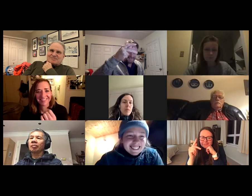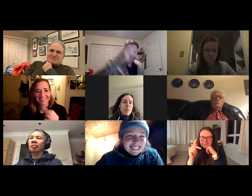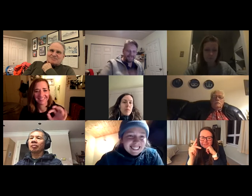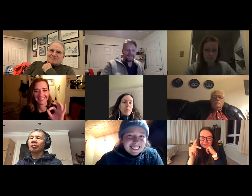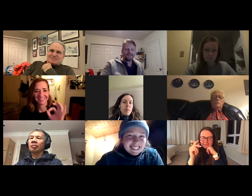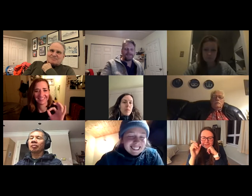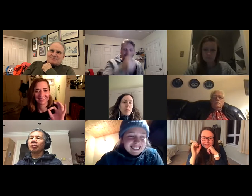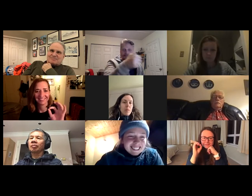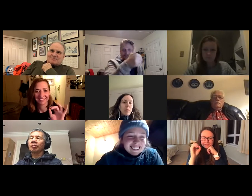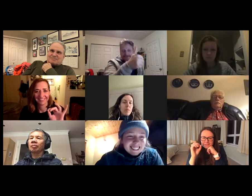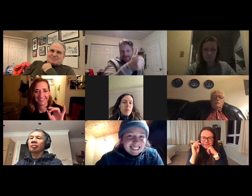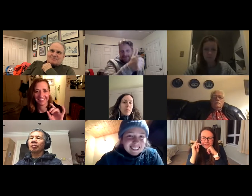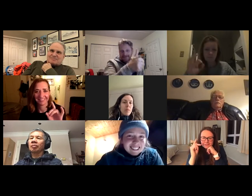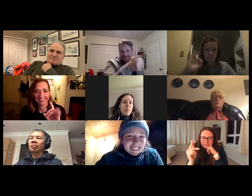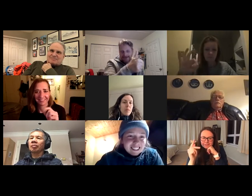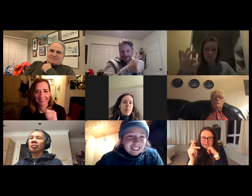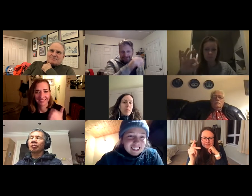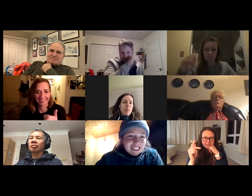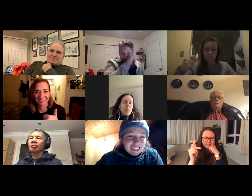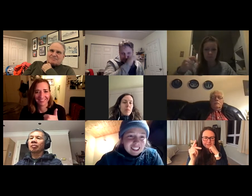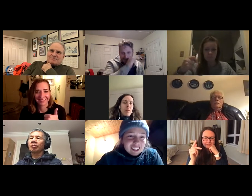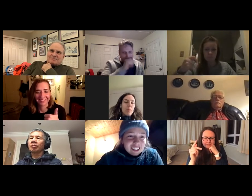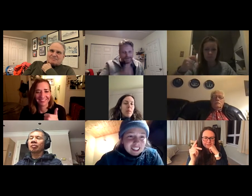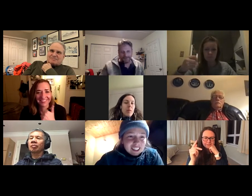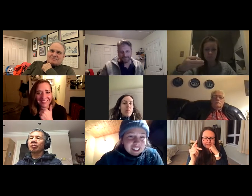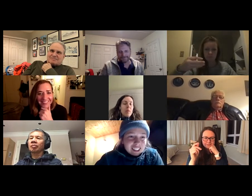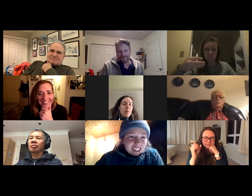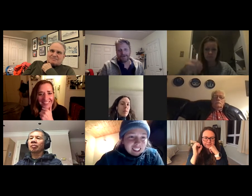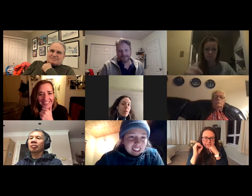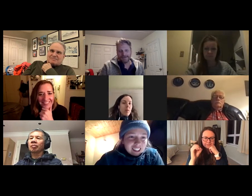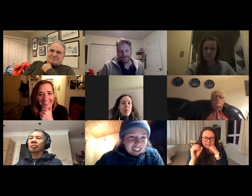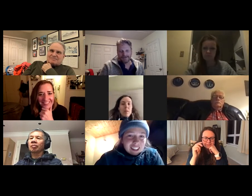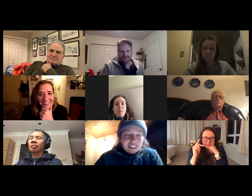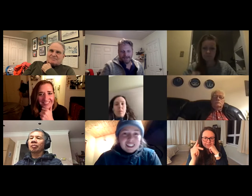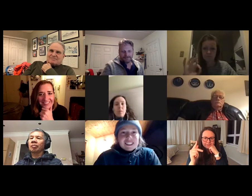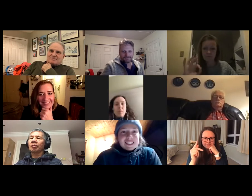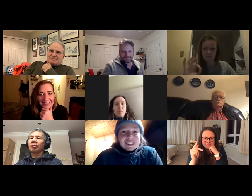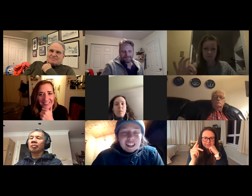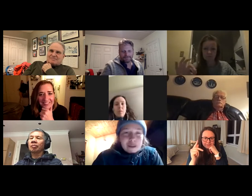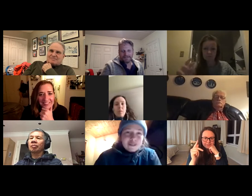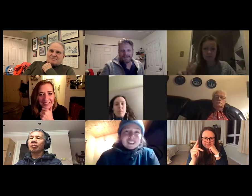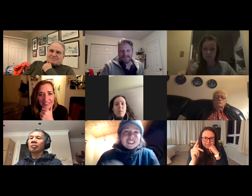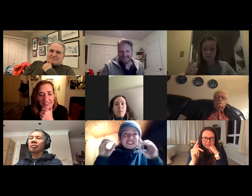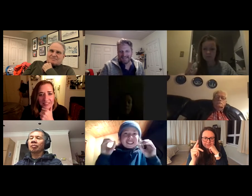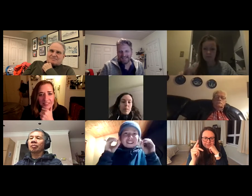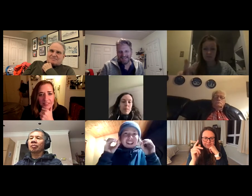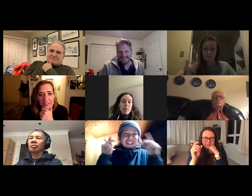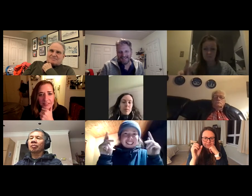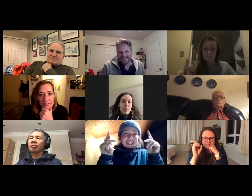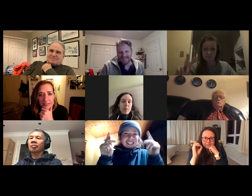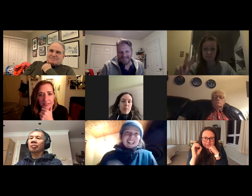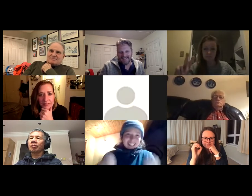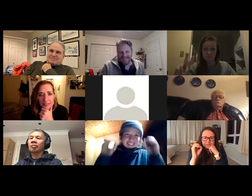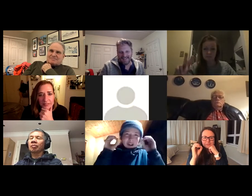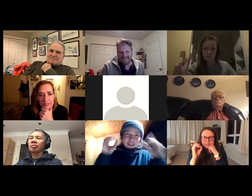Okay. Could you not just do thumbs up? Is that not good for okay too? Or no? No, because then they think you're saying 10. My professor would always go like this at